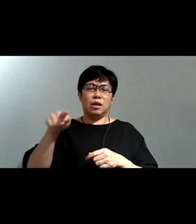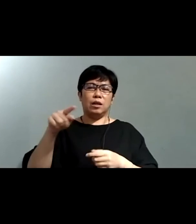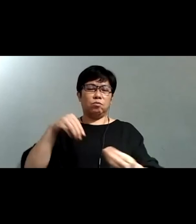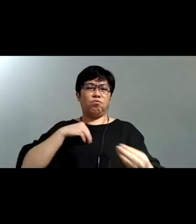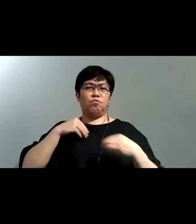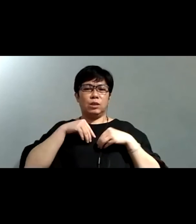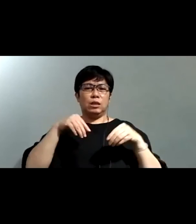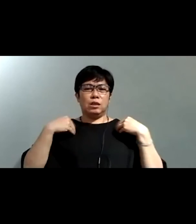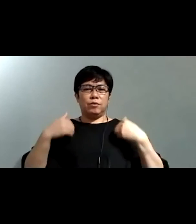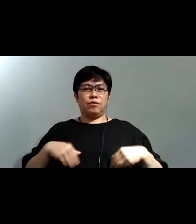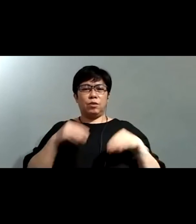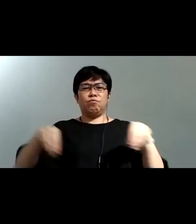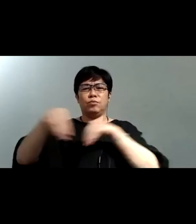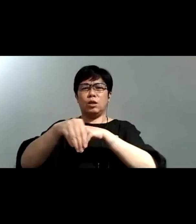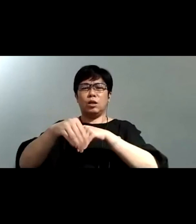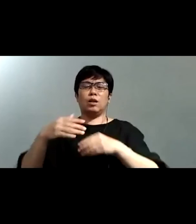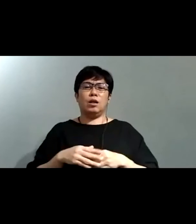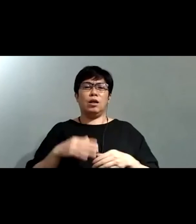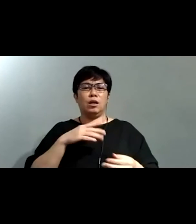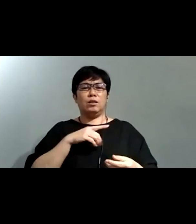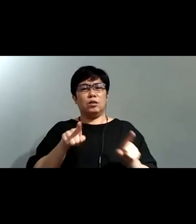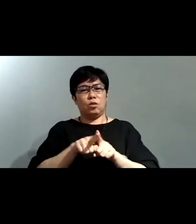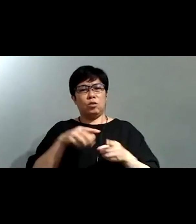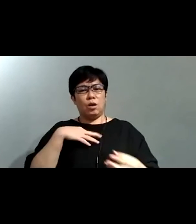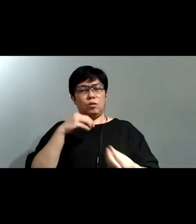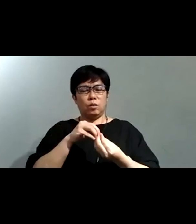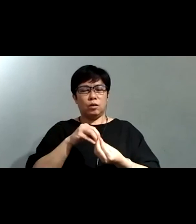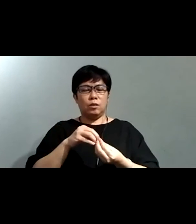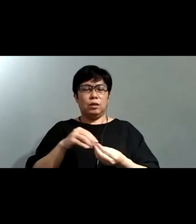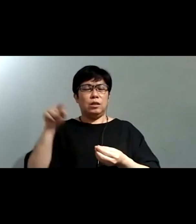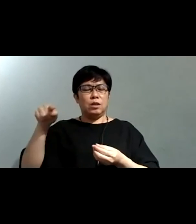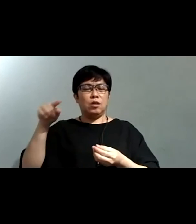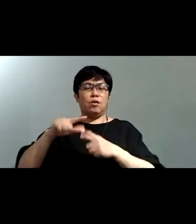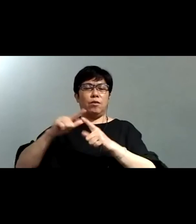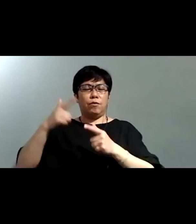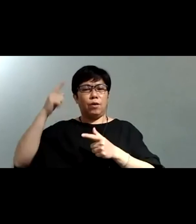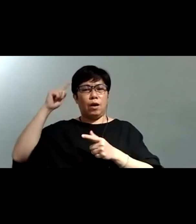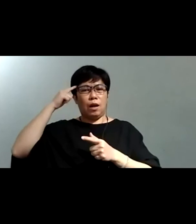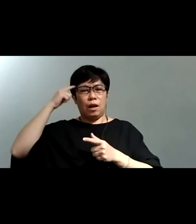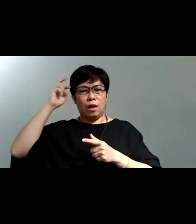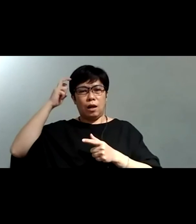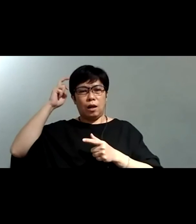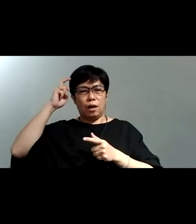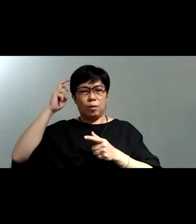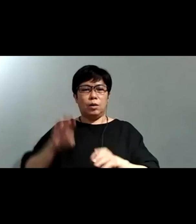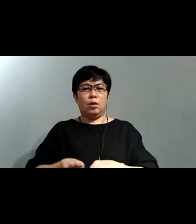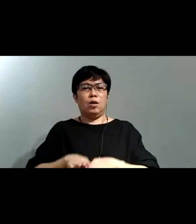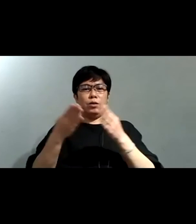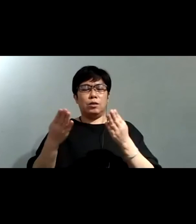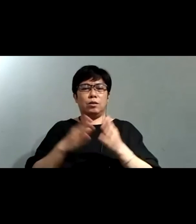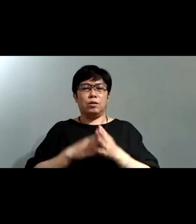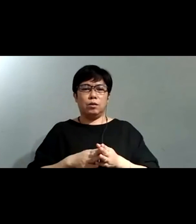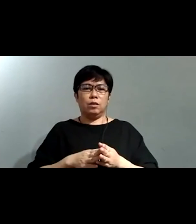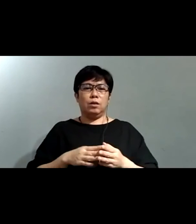design thinking, this is the starting point. Okay, so empathy building, and then